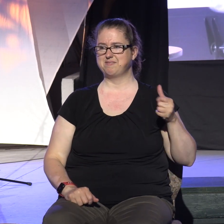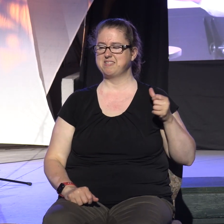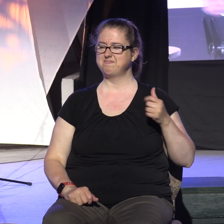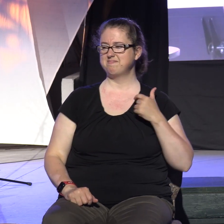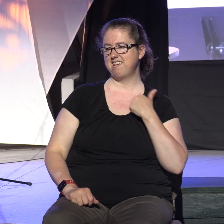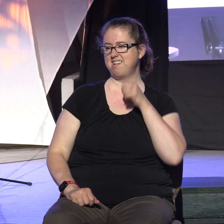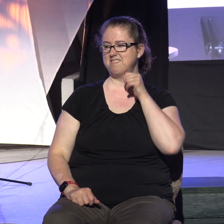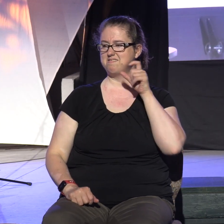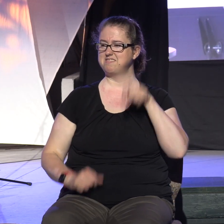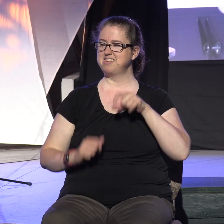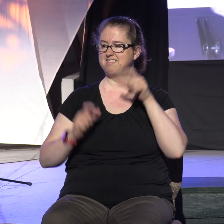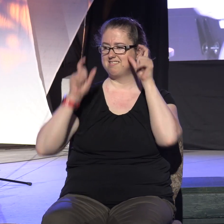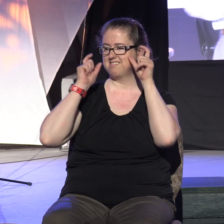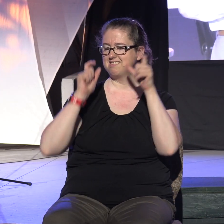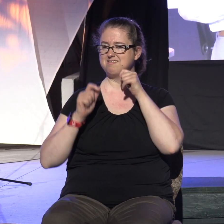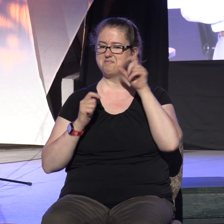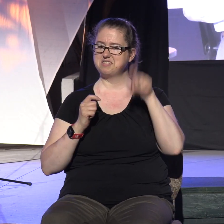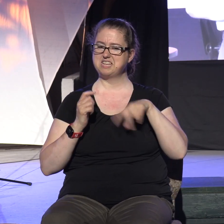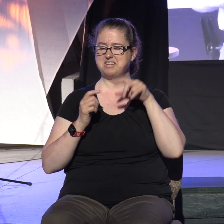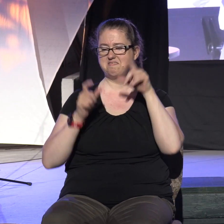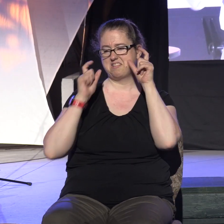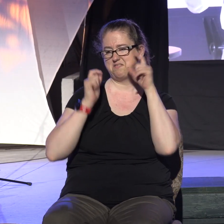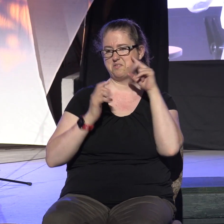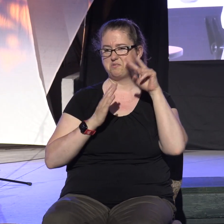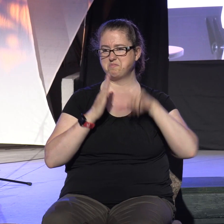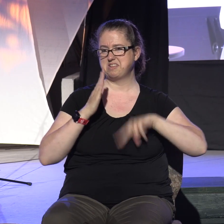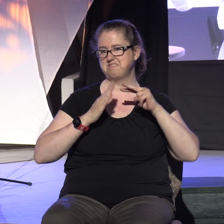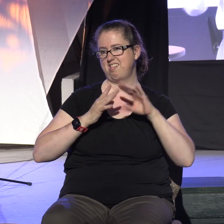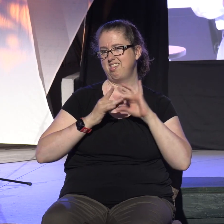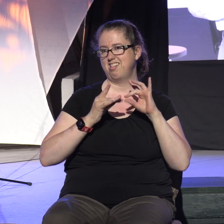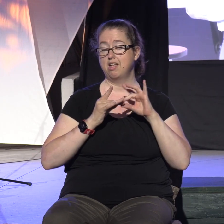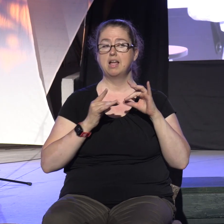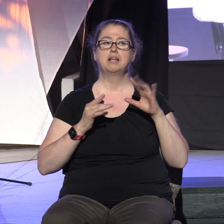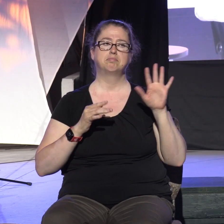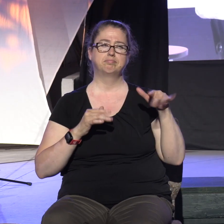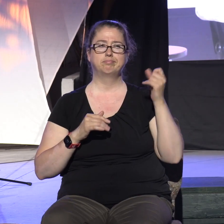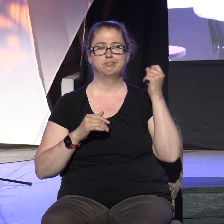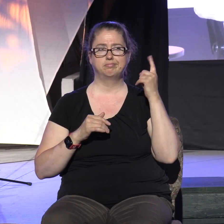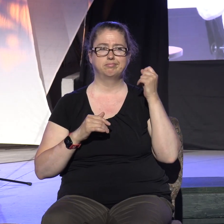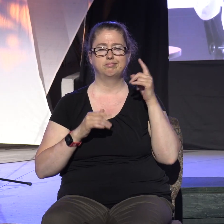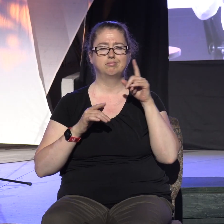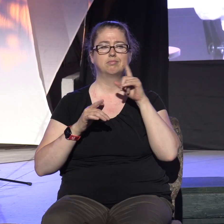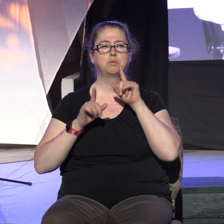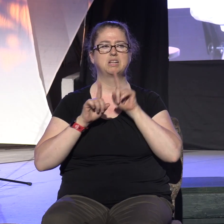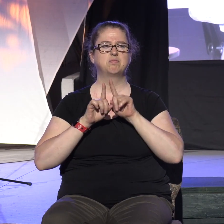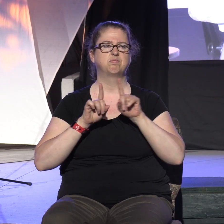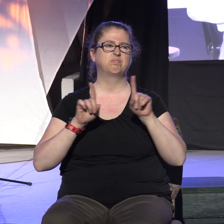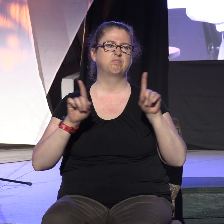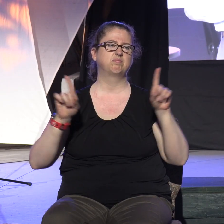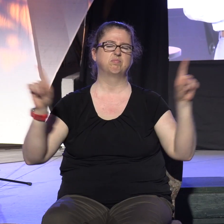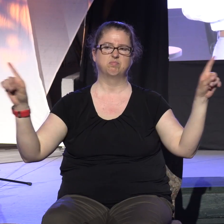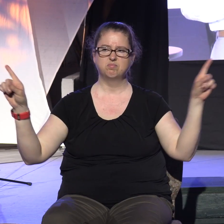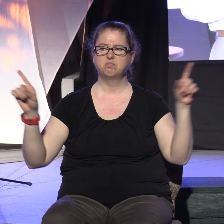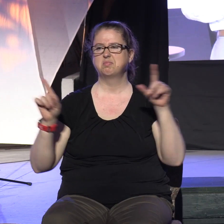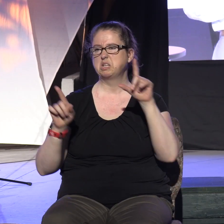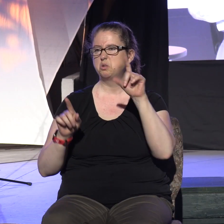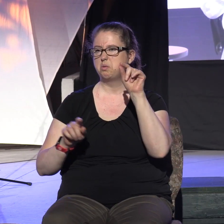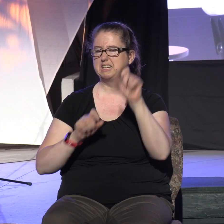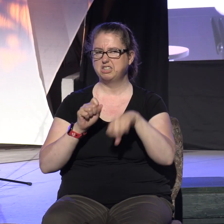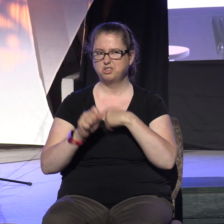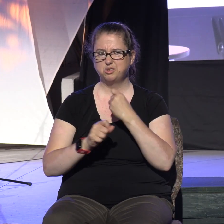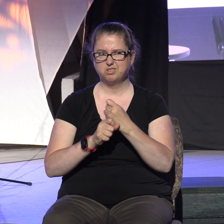20 years, and then we crossed paths not long ago at a camp meeting, and I noticed he was resting a pair